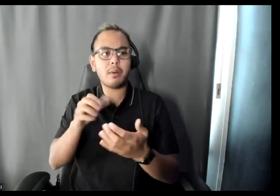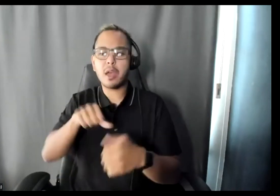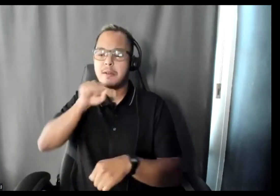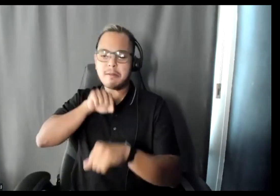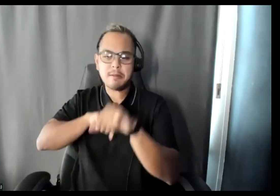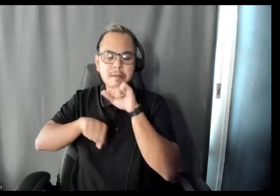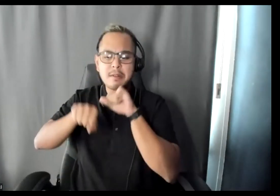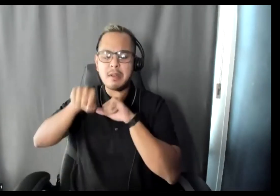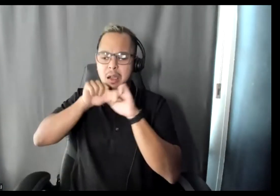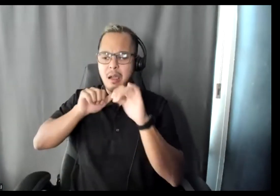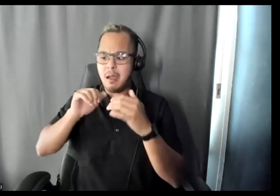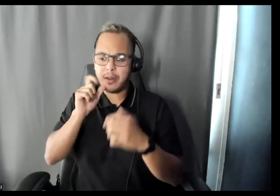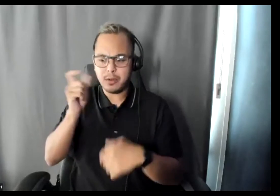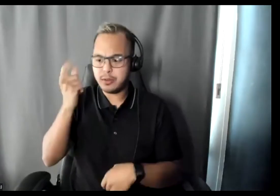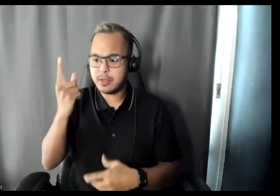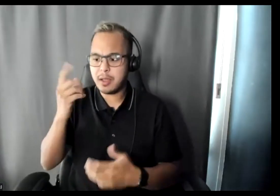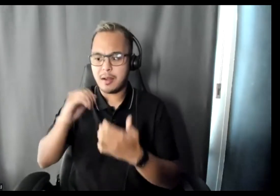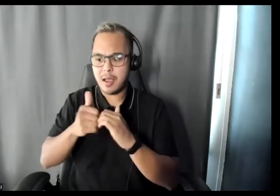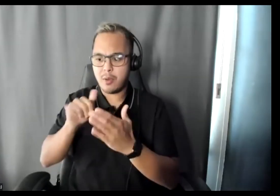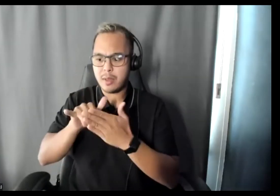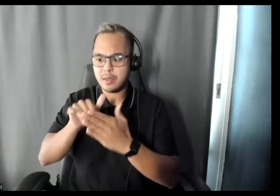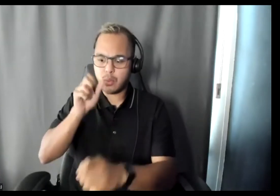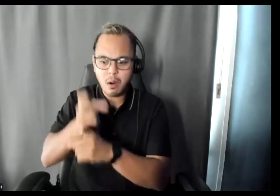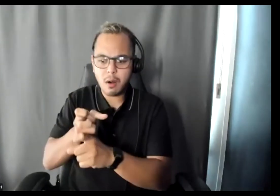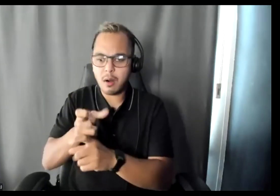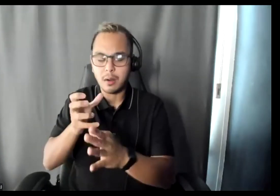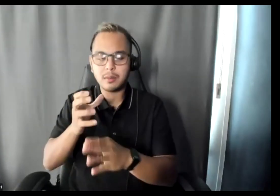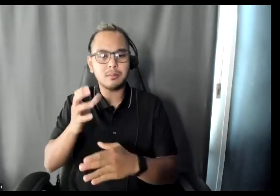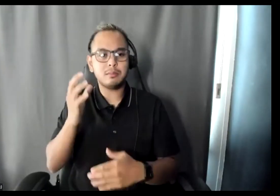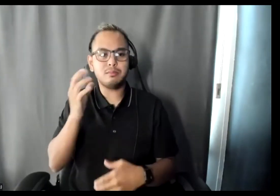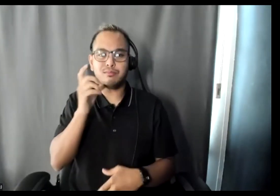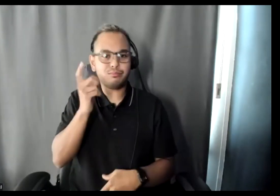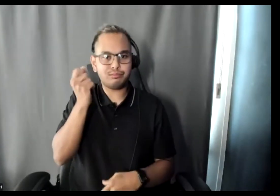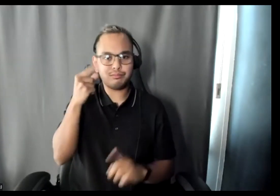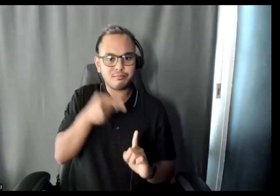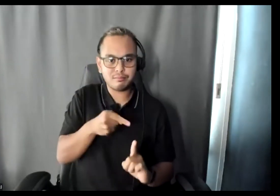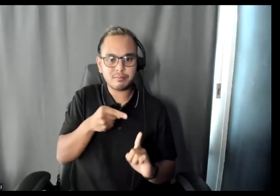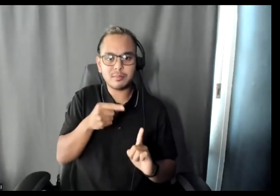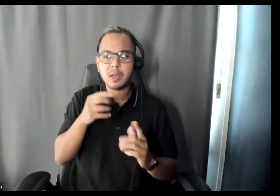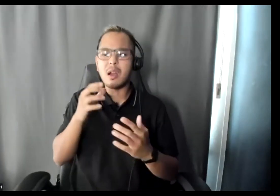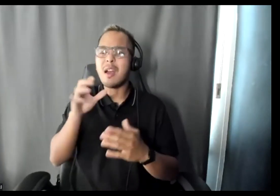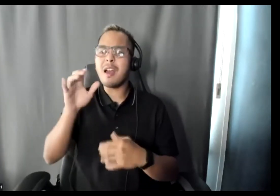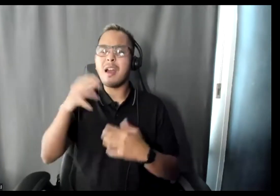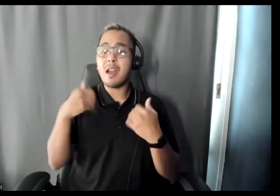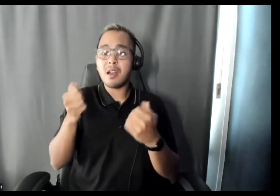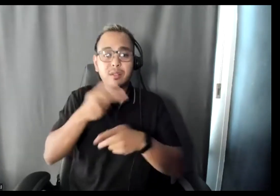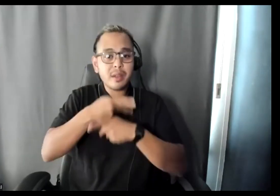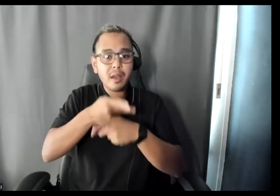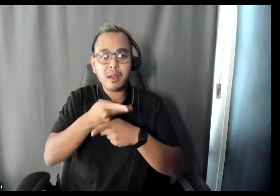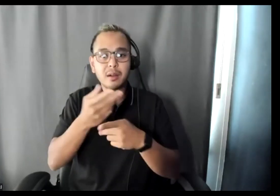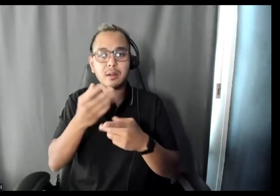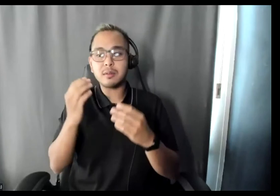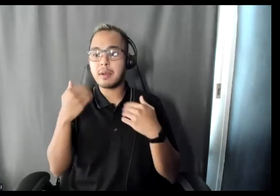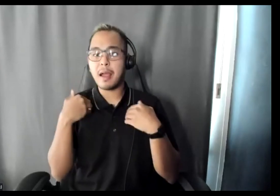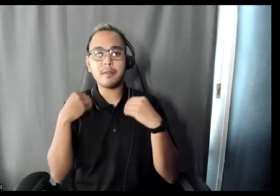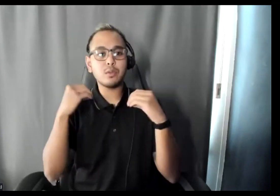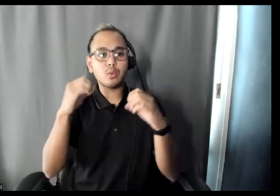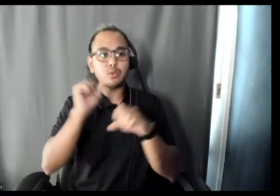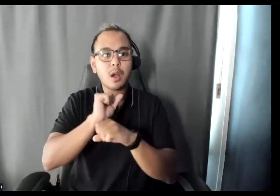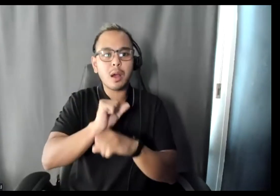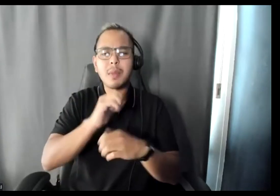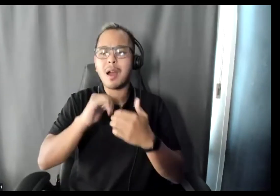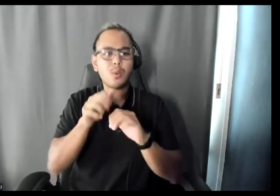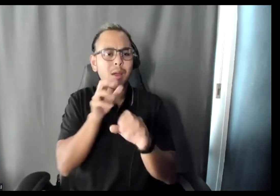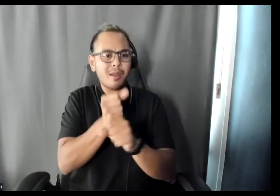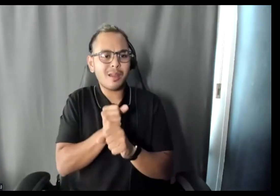making it so hard to access what should be a part of a safety net? Why is it so hard to get healthcare when you don't have a job or you're not connected to a job? What